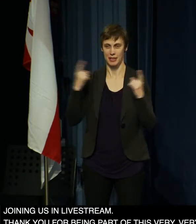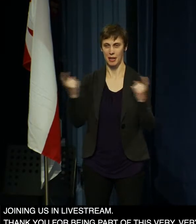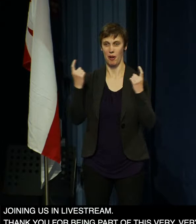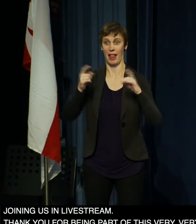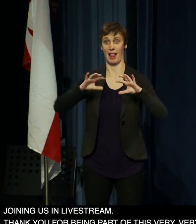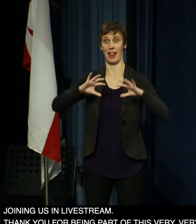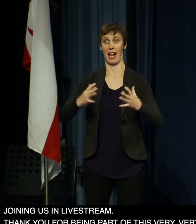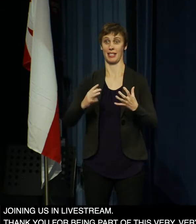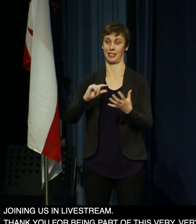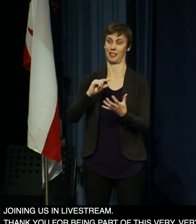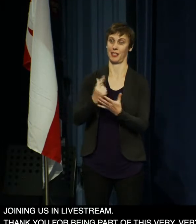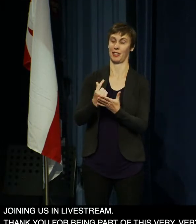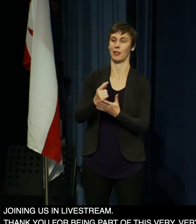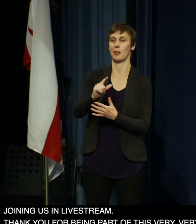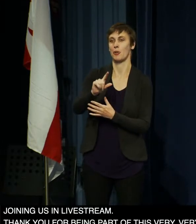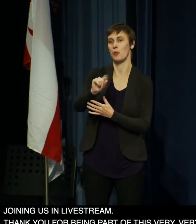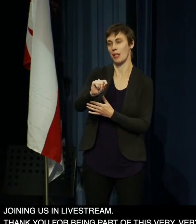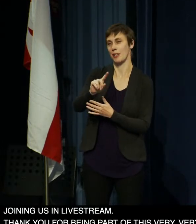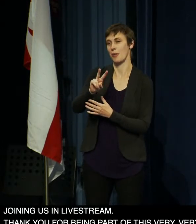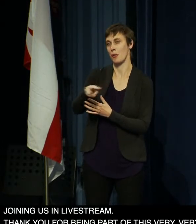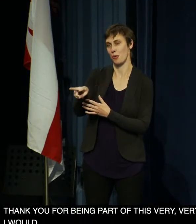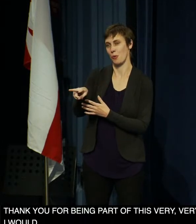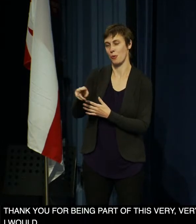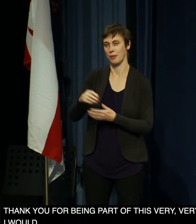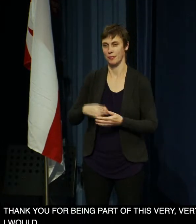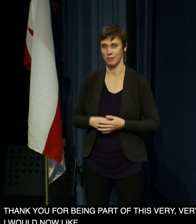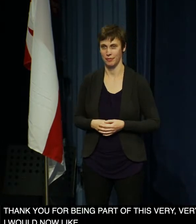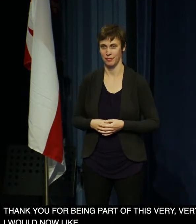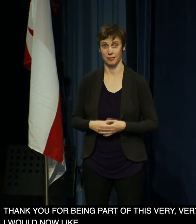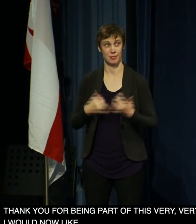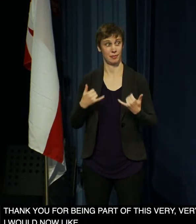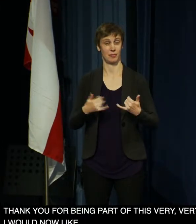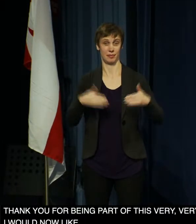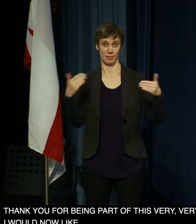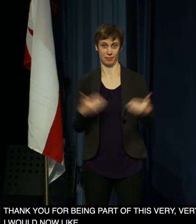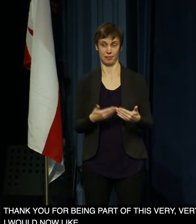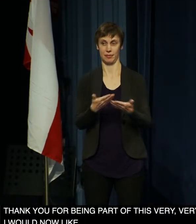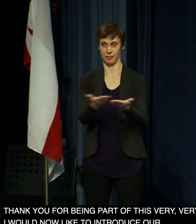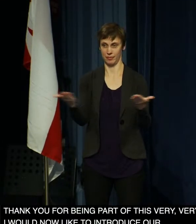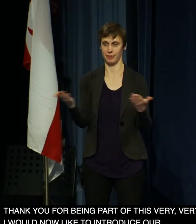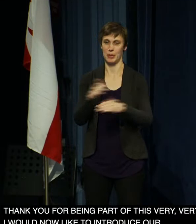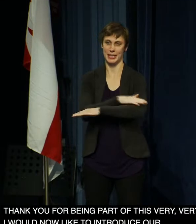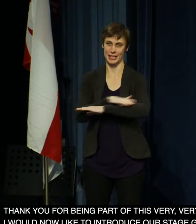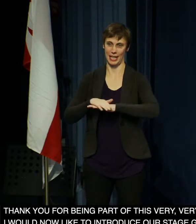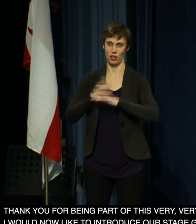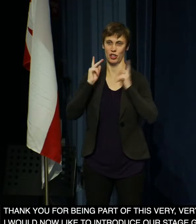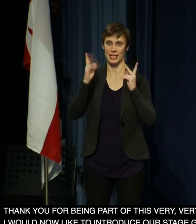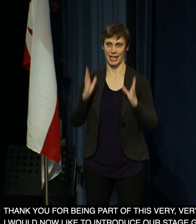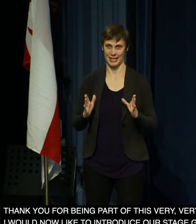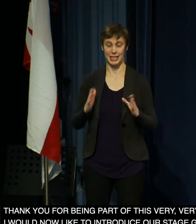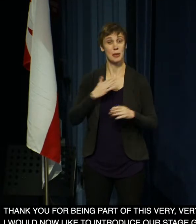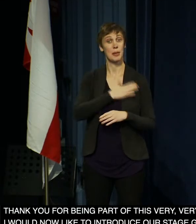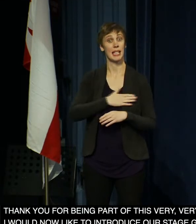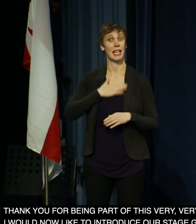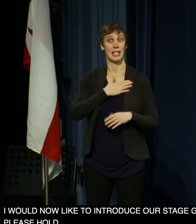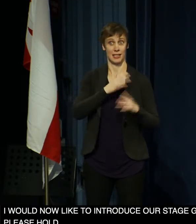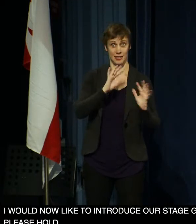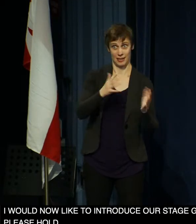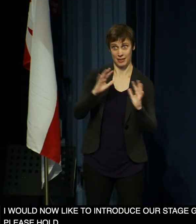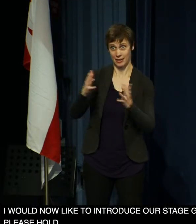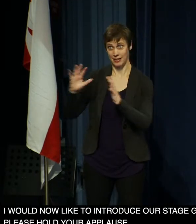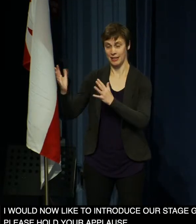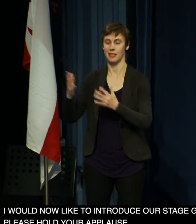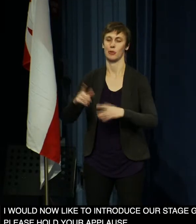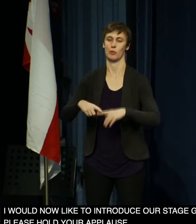2022. I would now like to introduce our stage guests. Please hold your applause until they've all